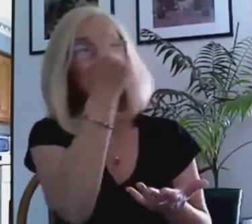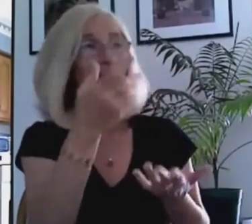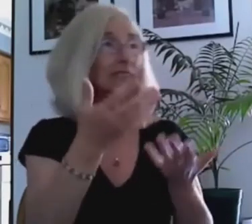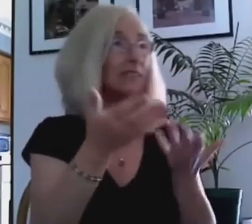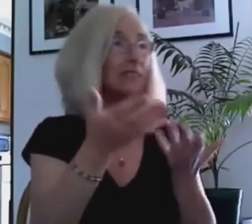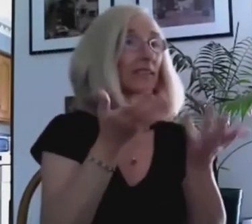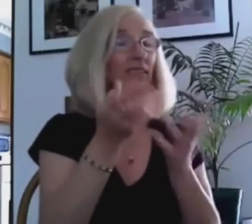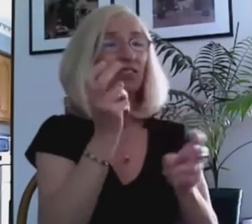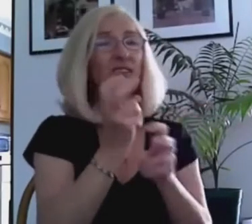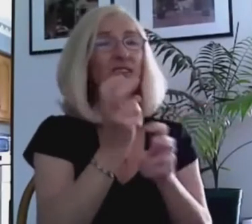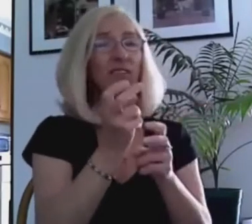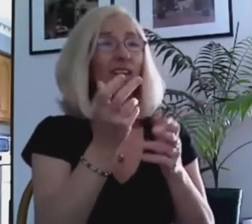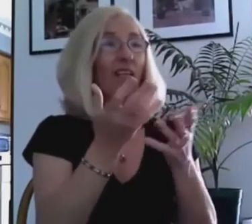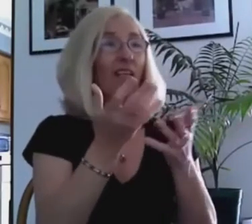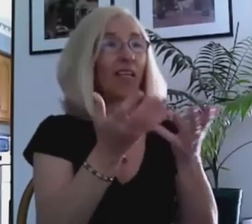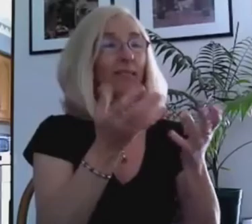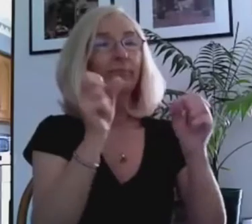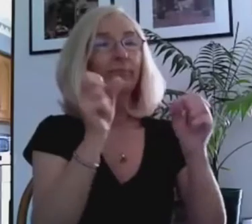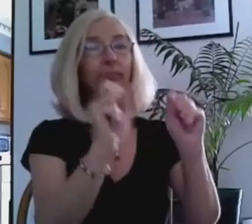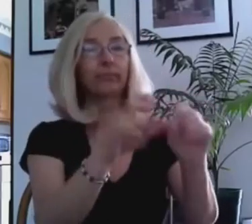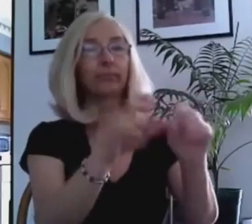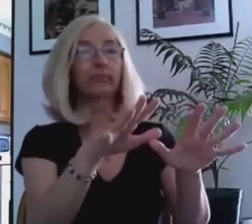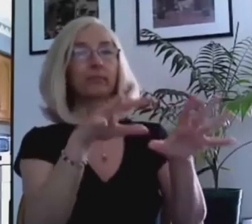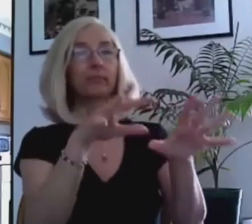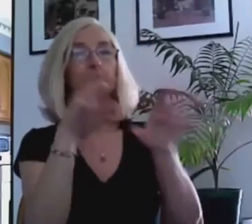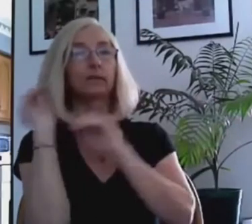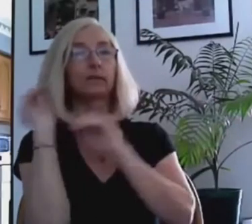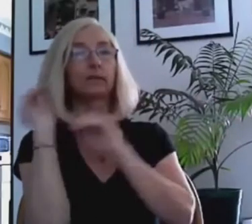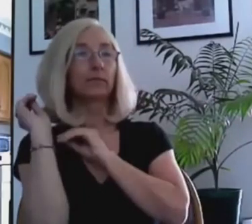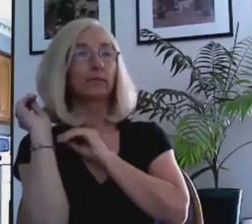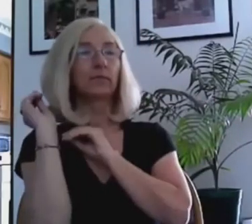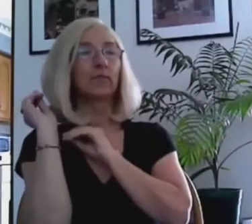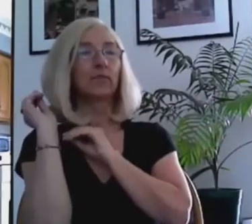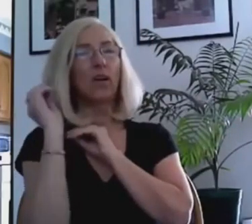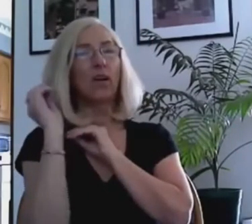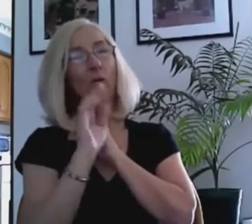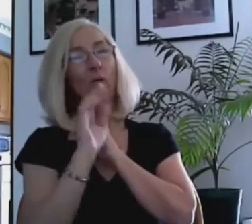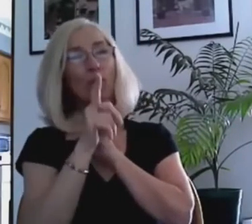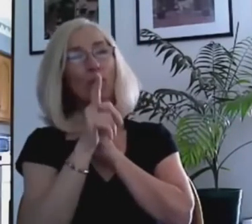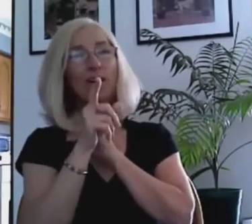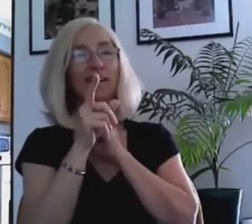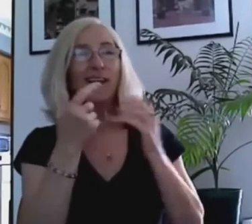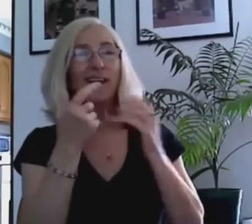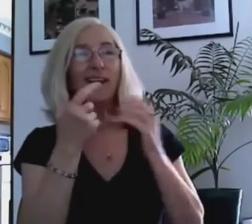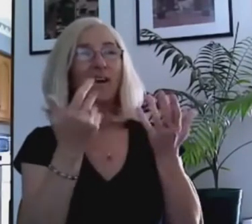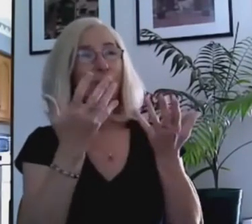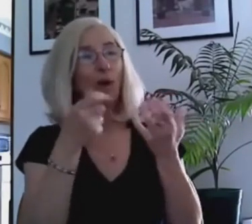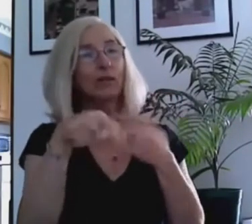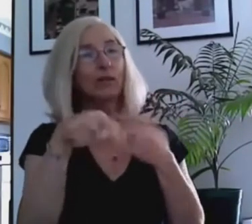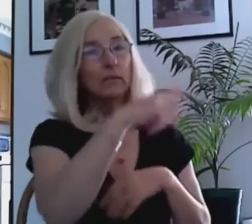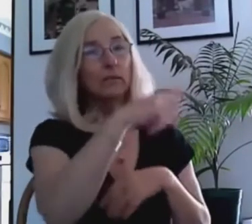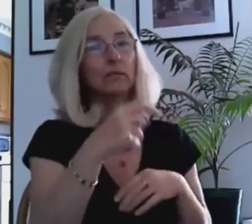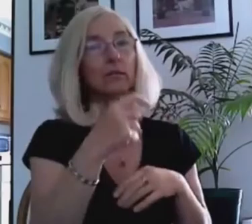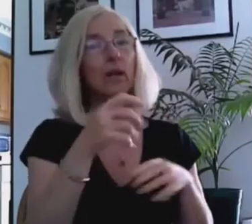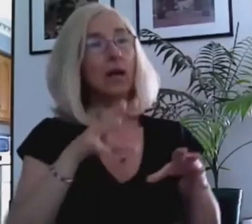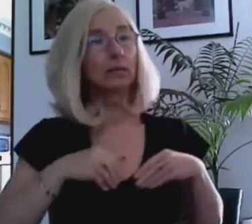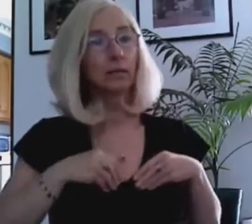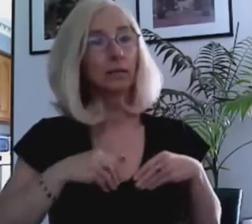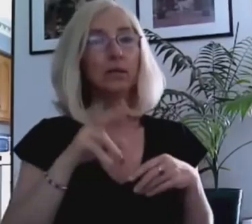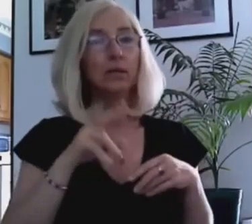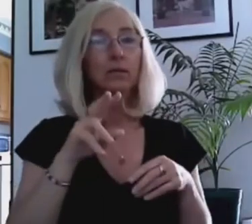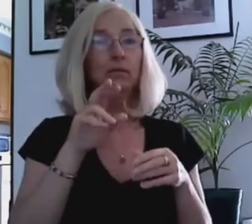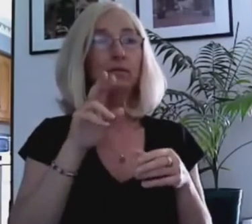when it comes to us having a meal together, it can become kind of awkward and hard to explain that whole